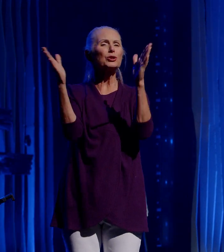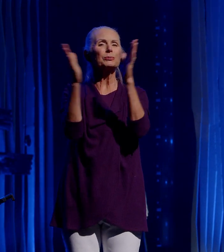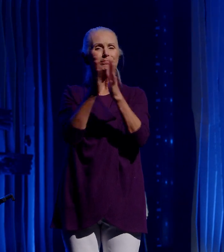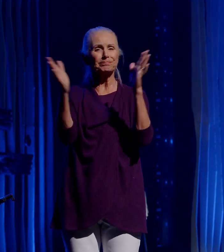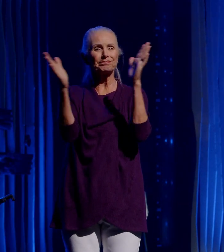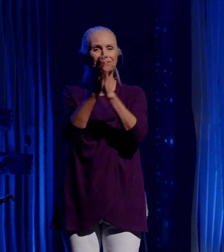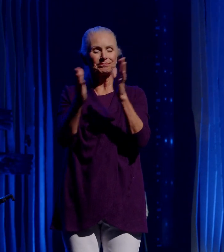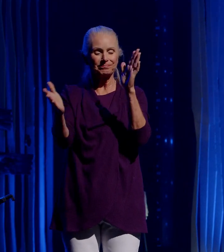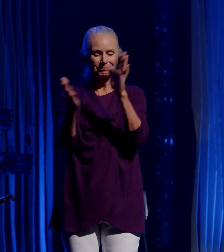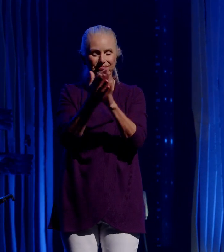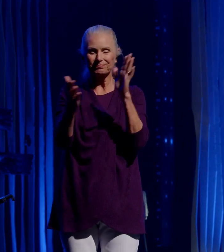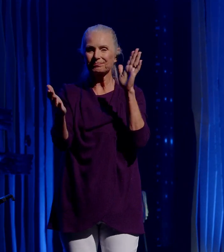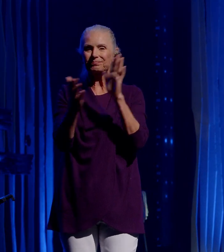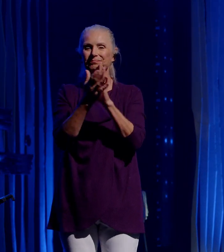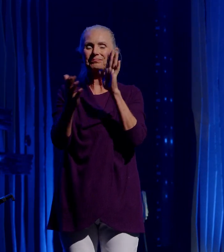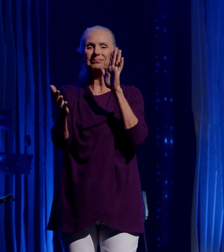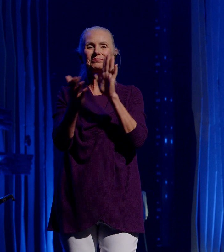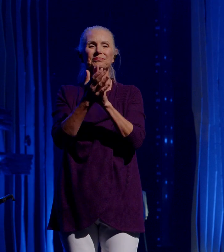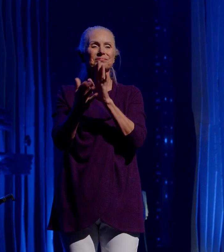Come on.